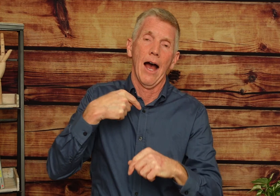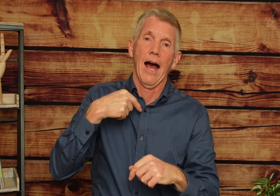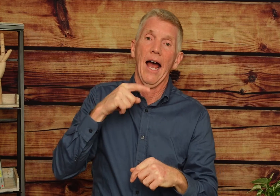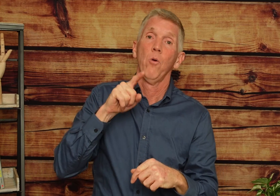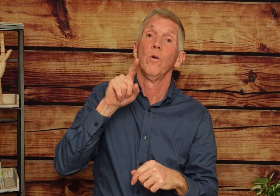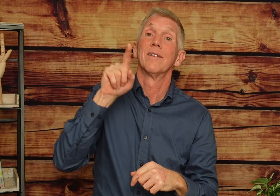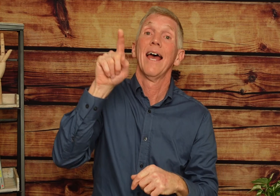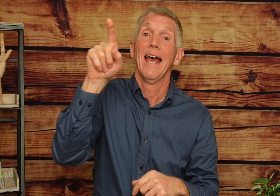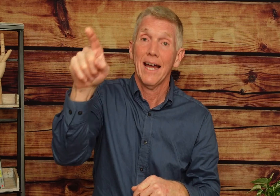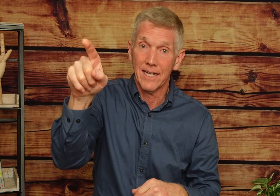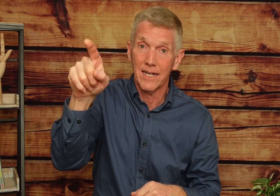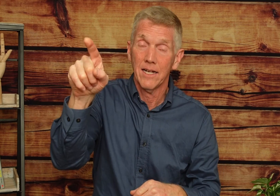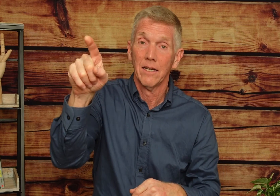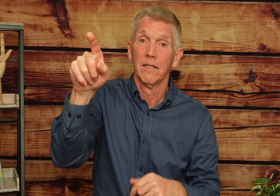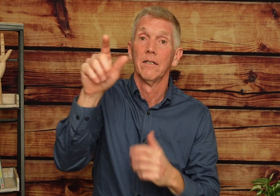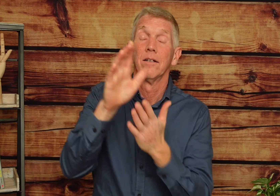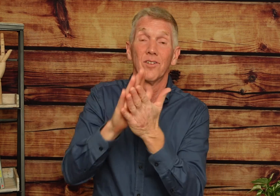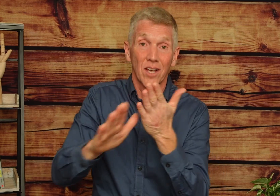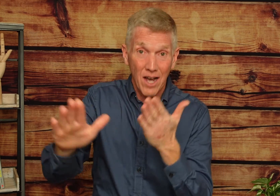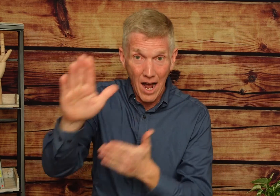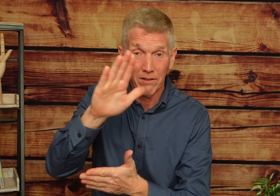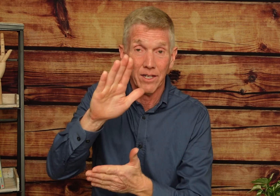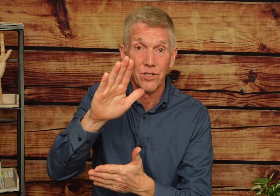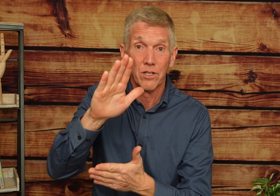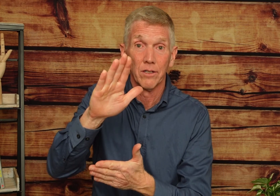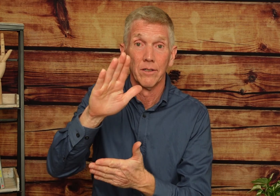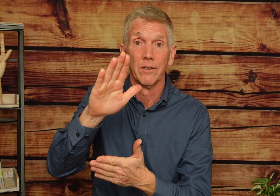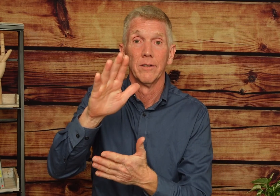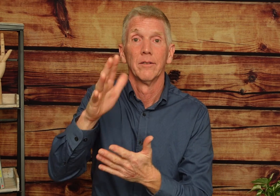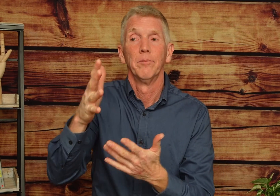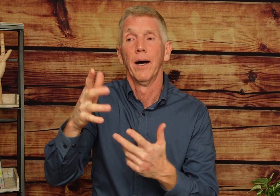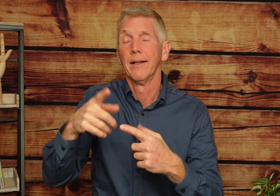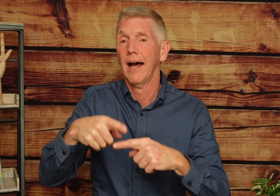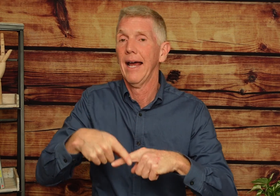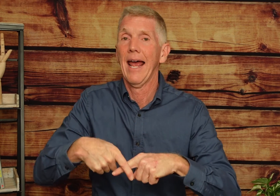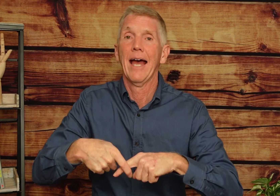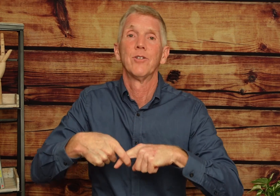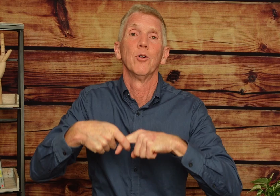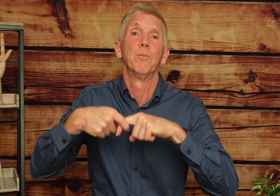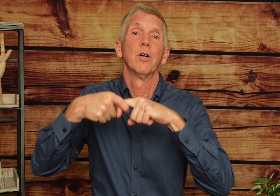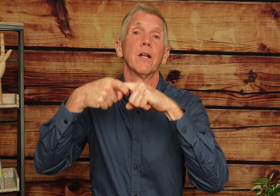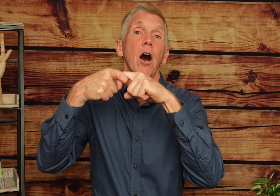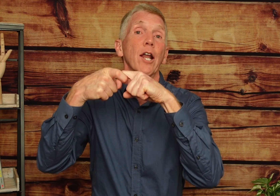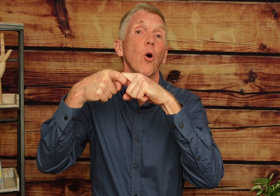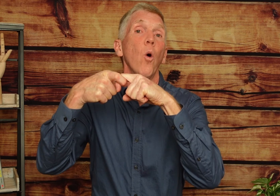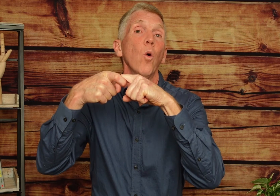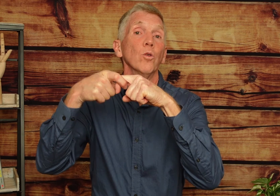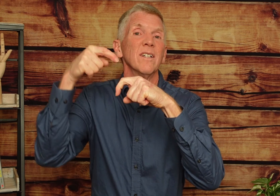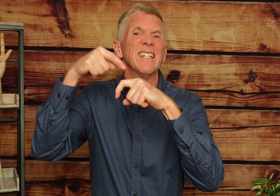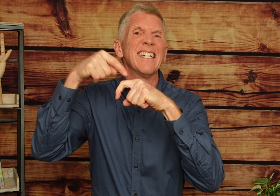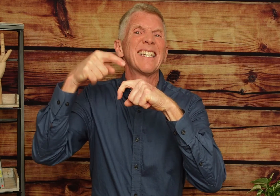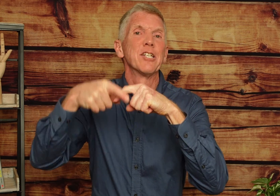I was headed to college, but I had to put it on hold.